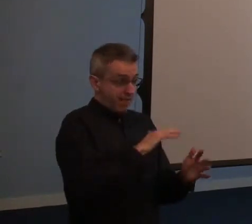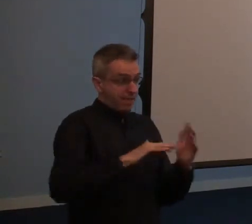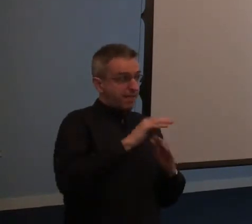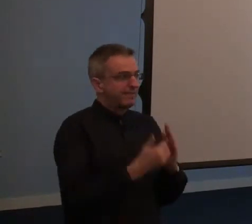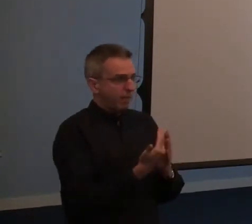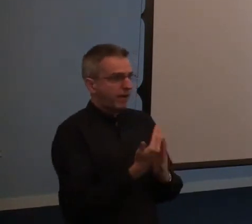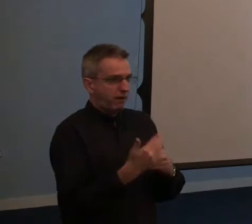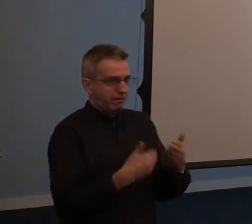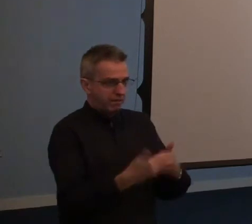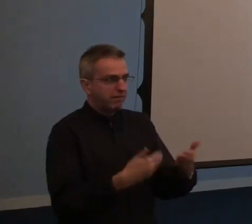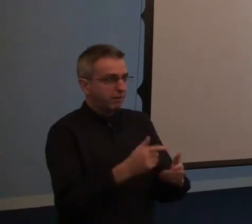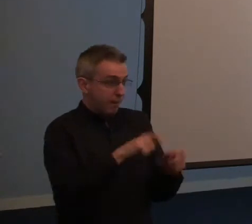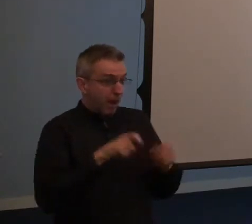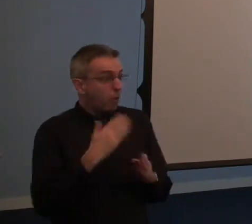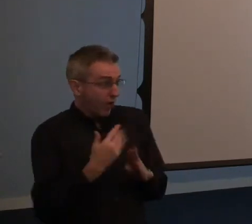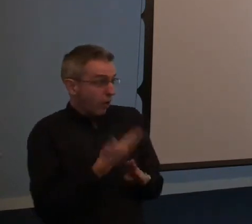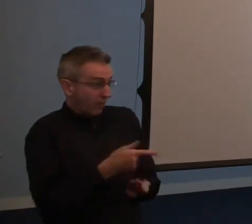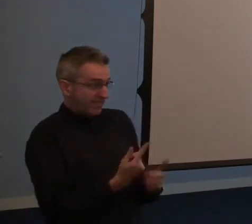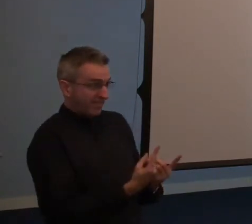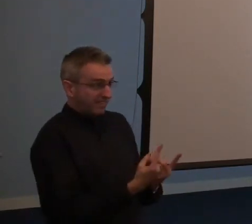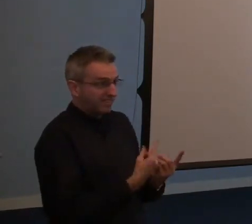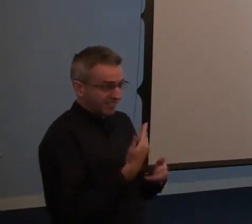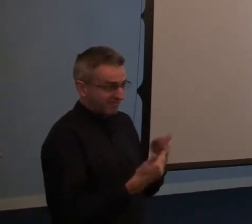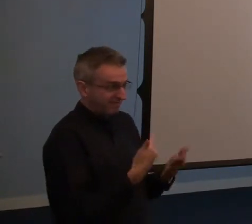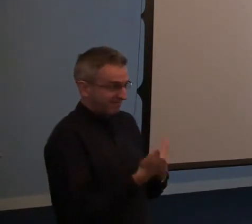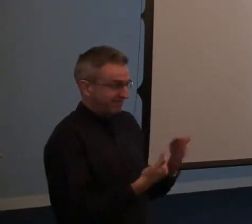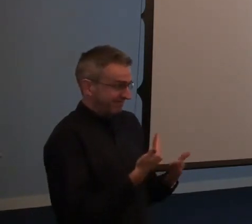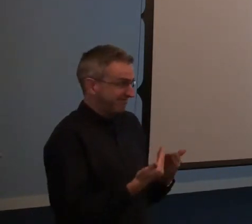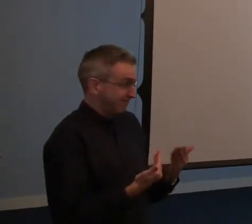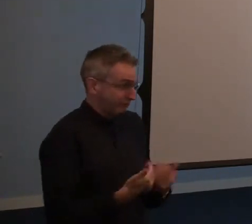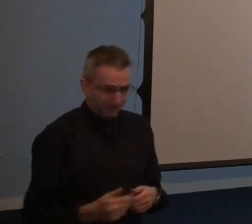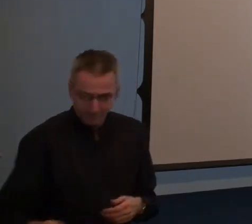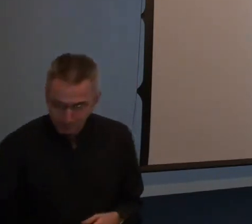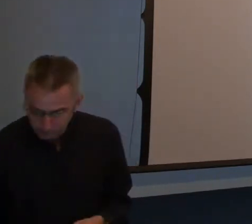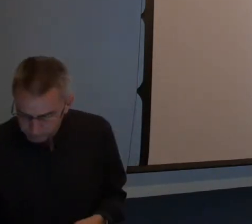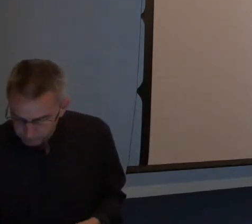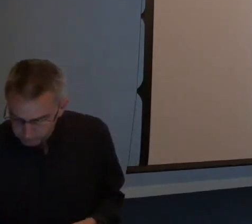So the point I'm making is that this is out there now. These are the things that are being developed nowadays that are out there.